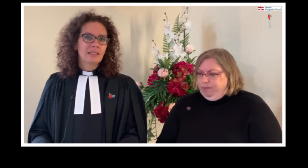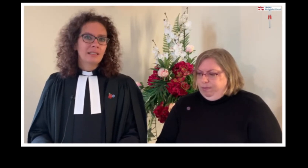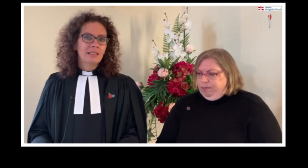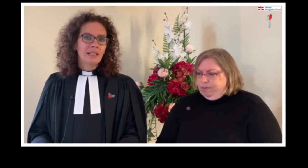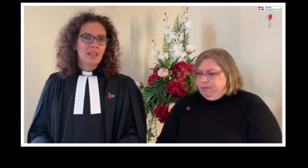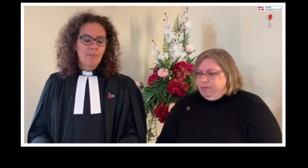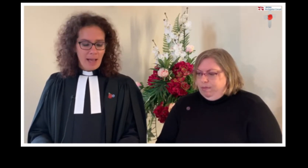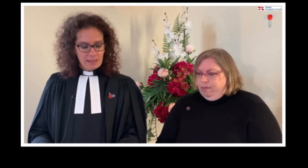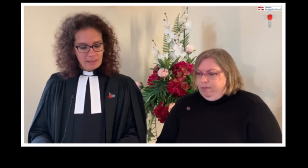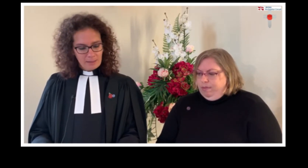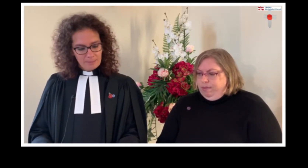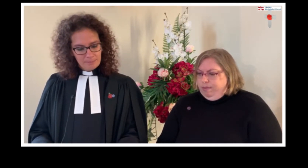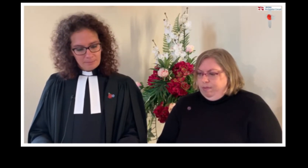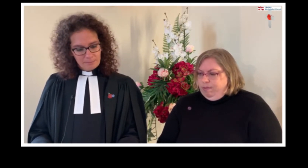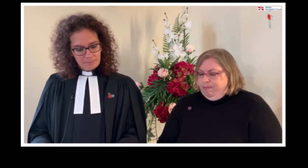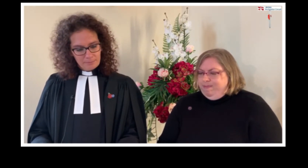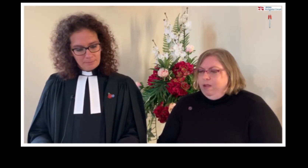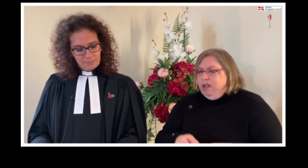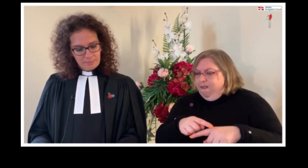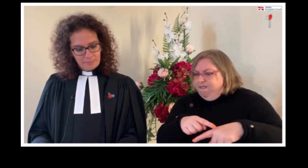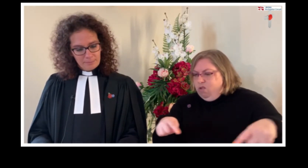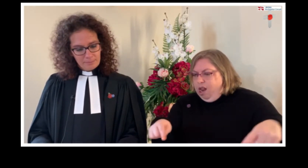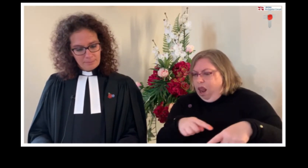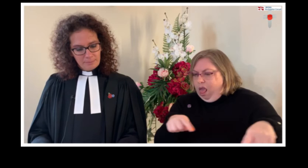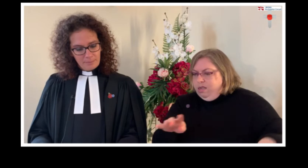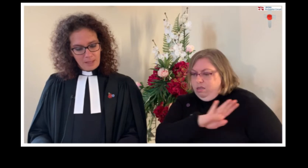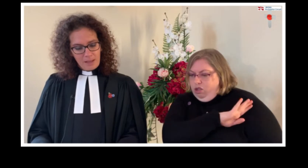done in the past.